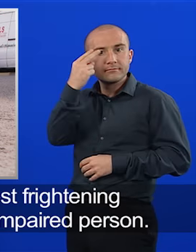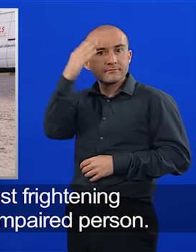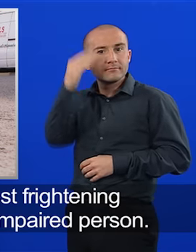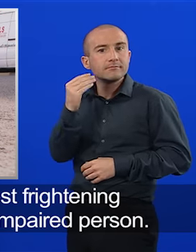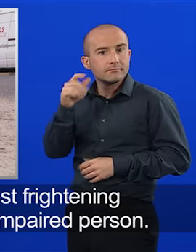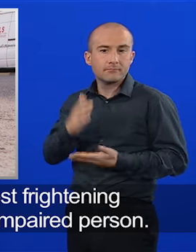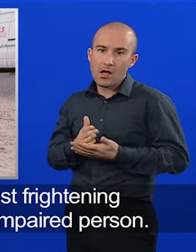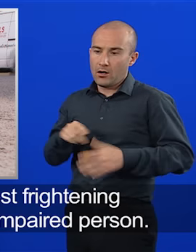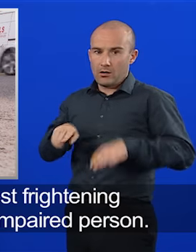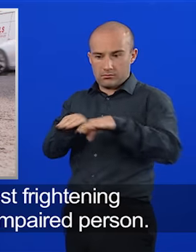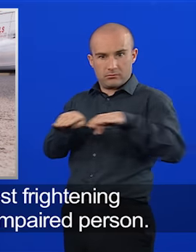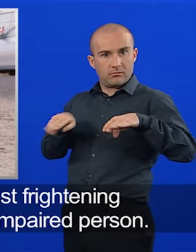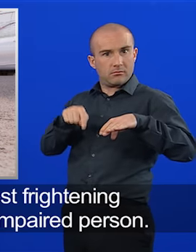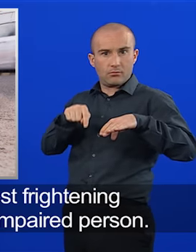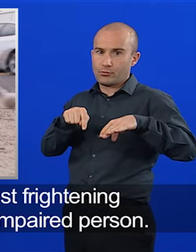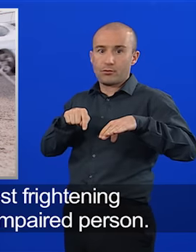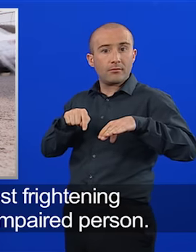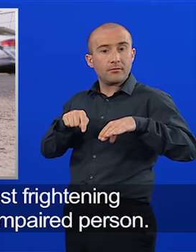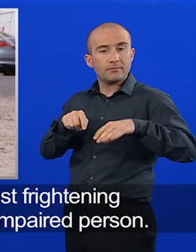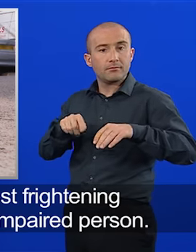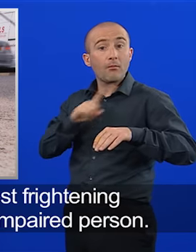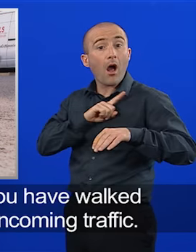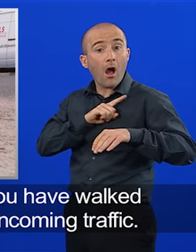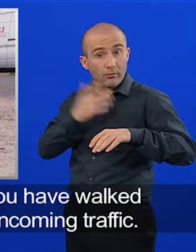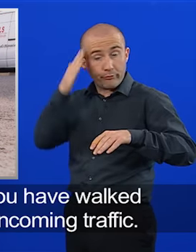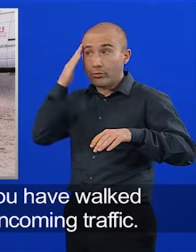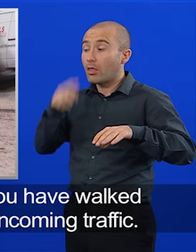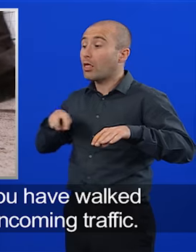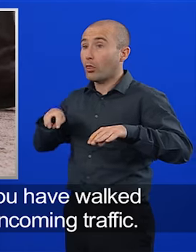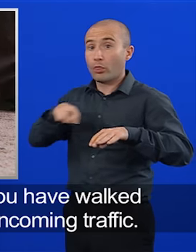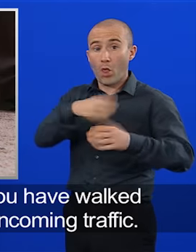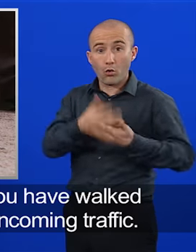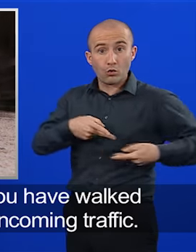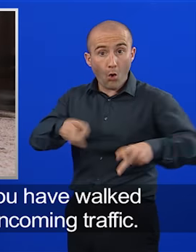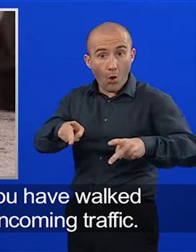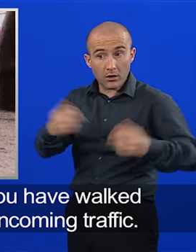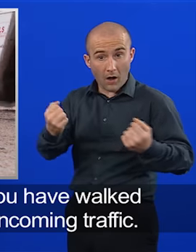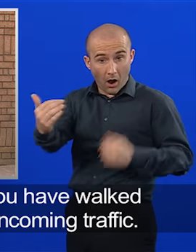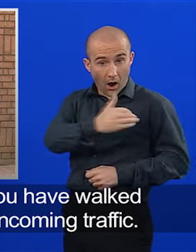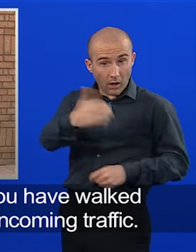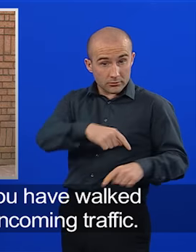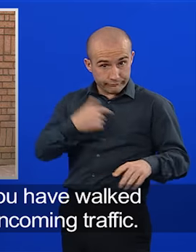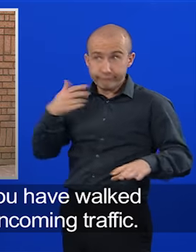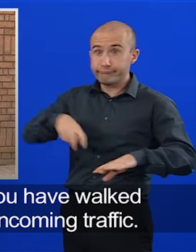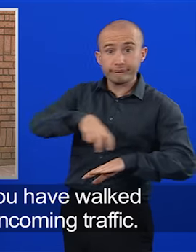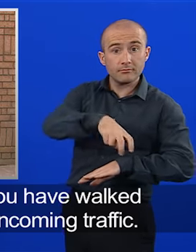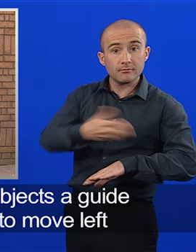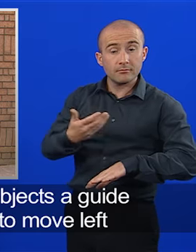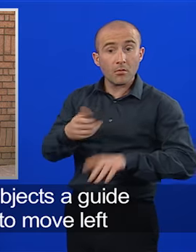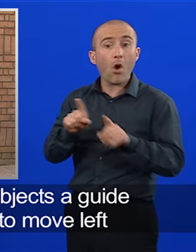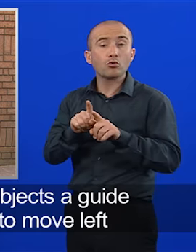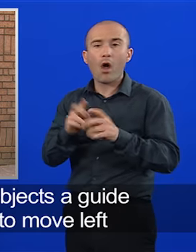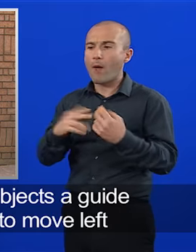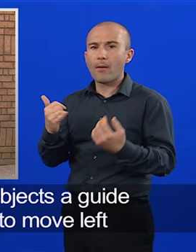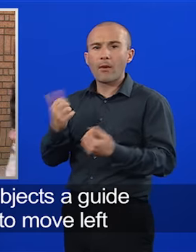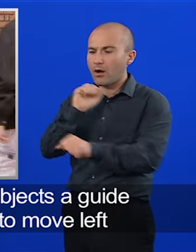frightening situations for a visually impaired person. You don't know when you've walked onto the road into the oncoming traffic.